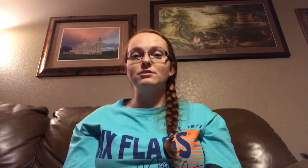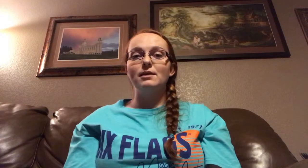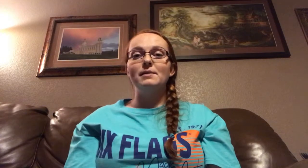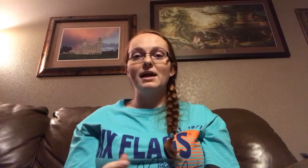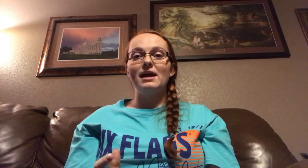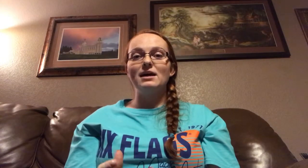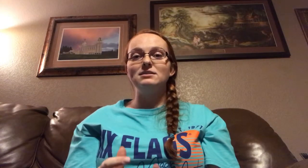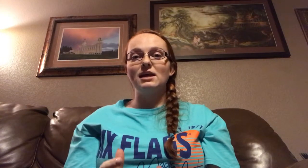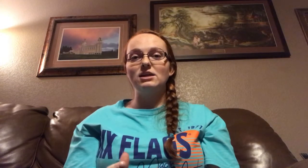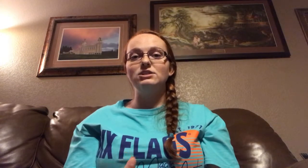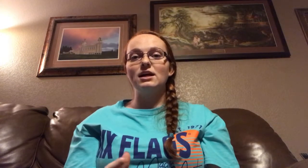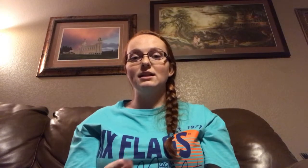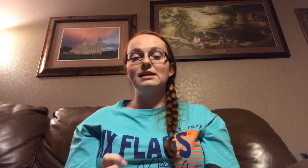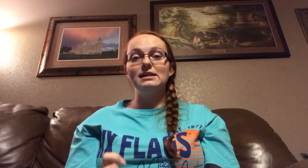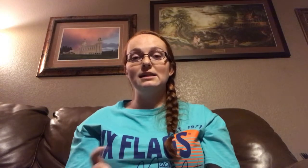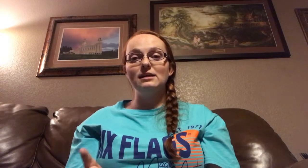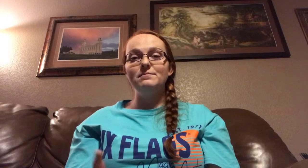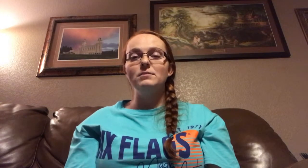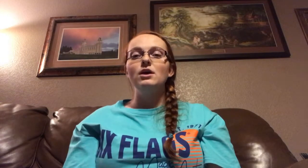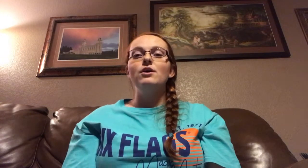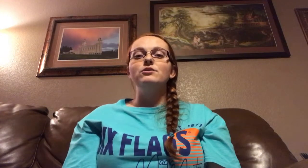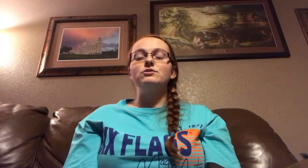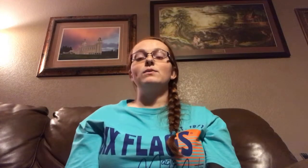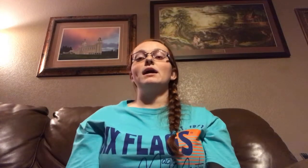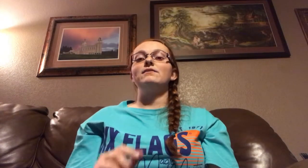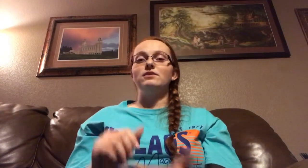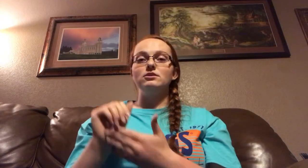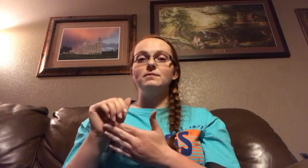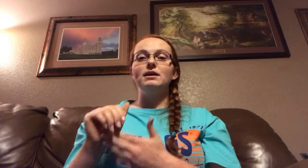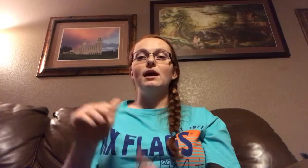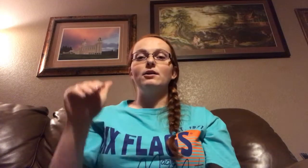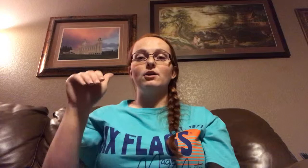name ASHLEE. So when I finger spell it, I'd go